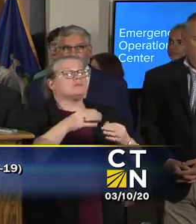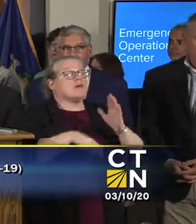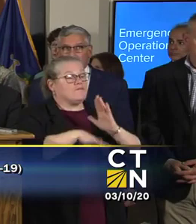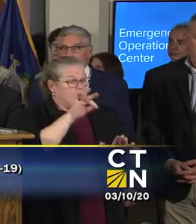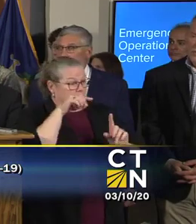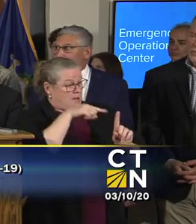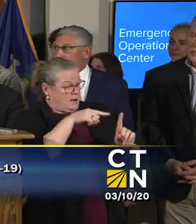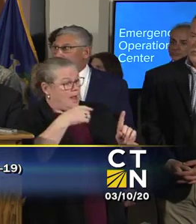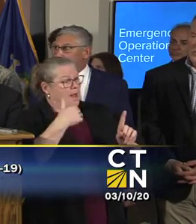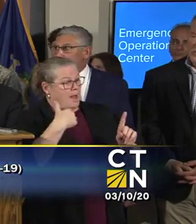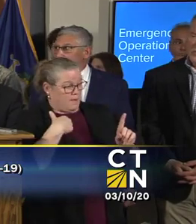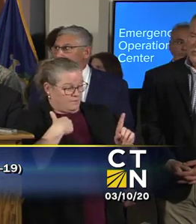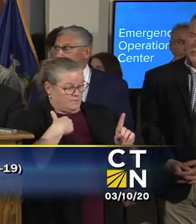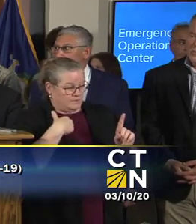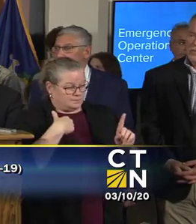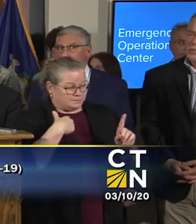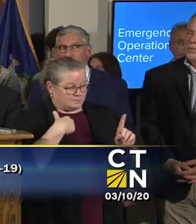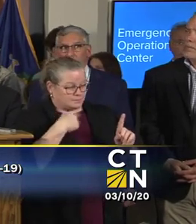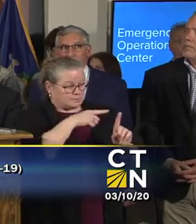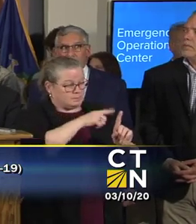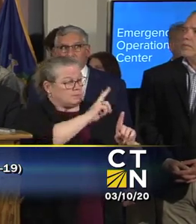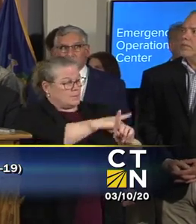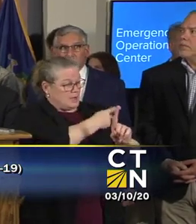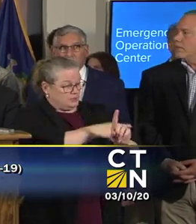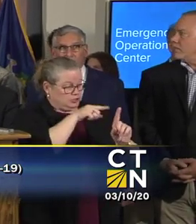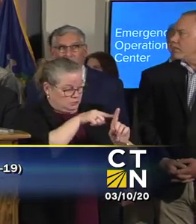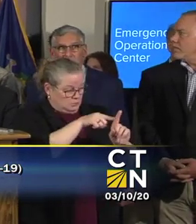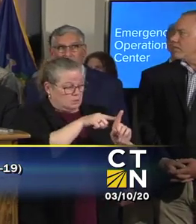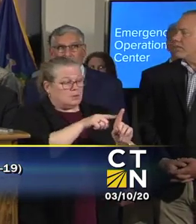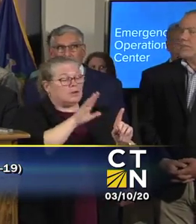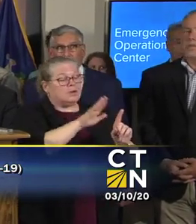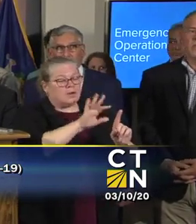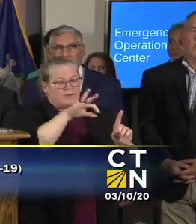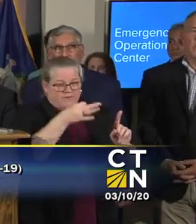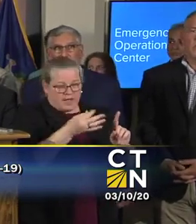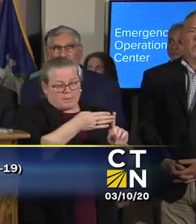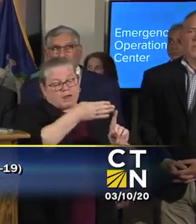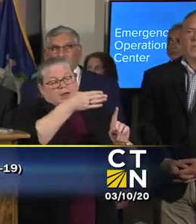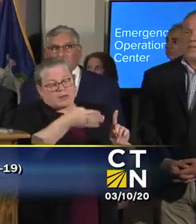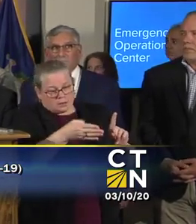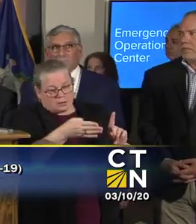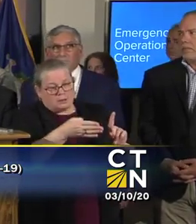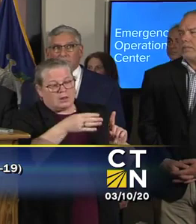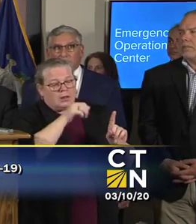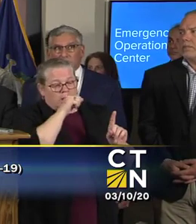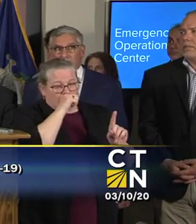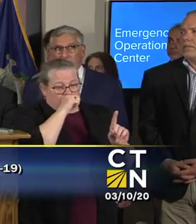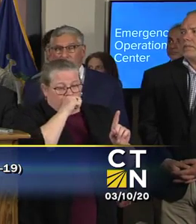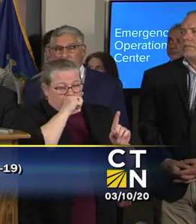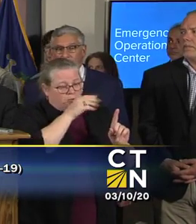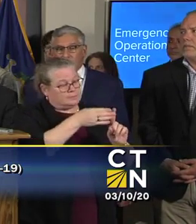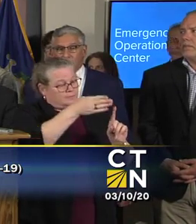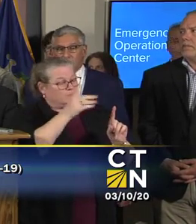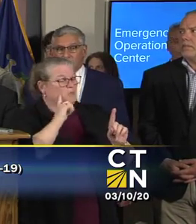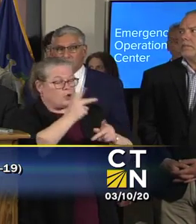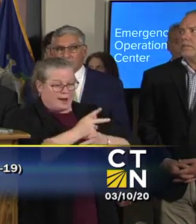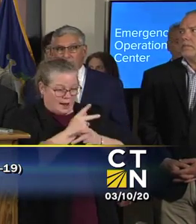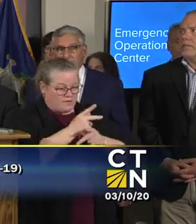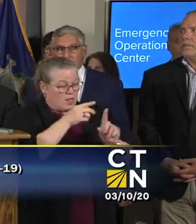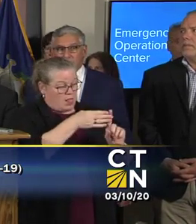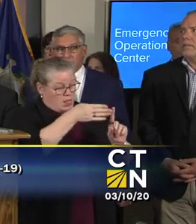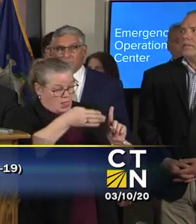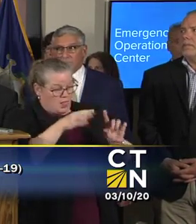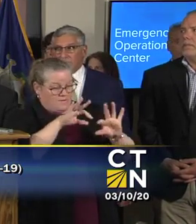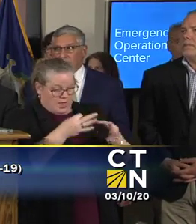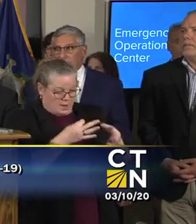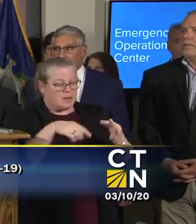tested patient, we will, as this region is taking action, out of an abundance of caution, they